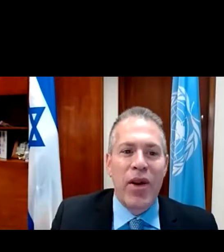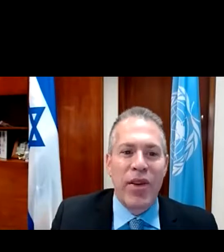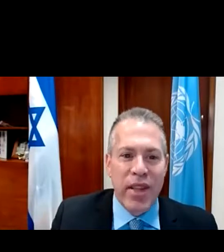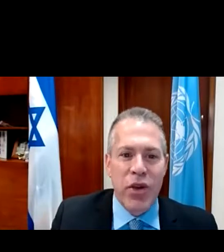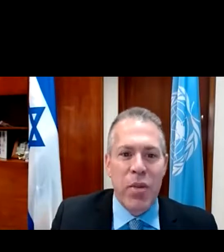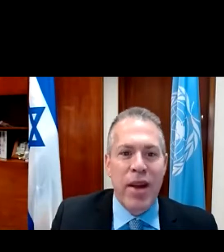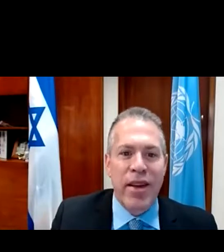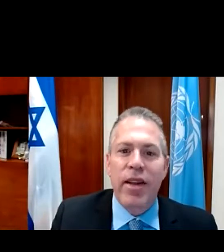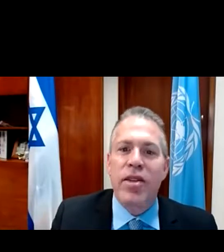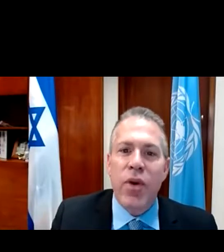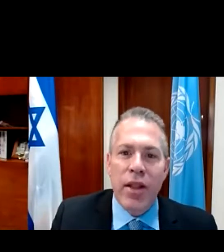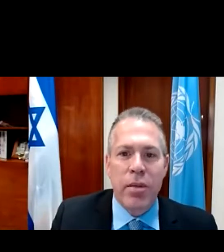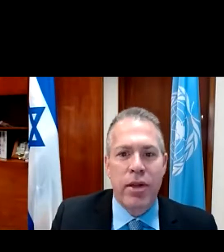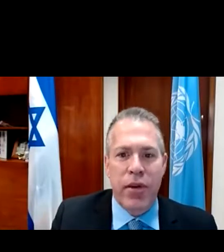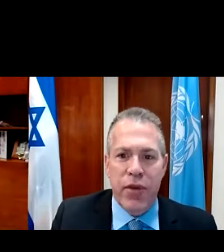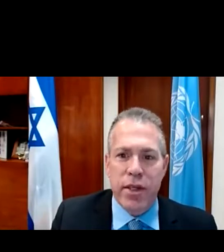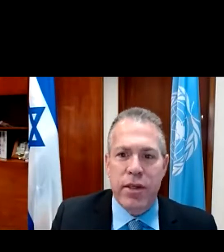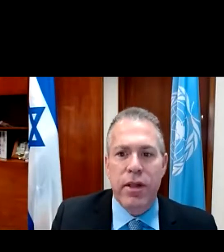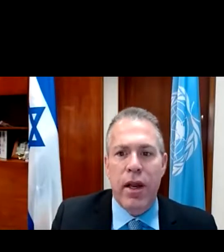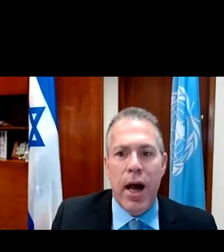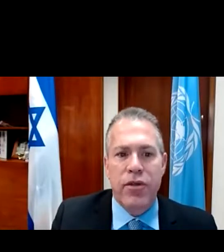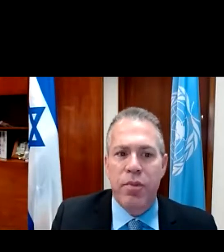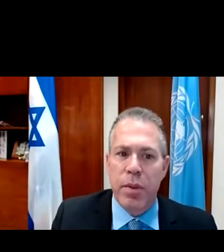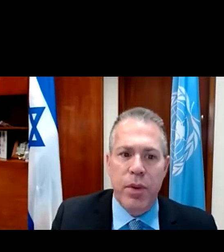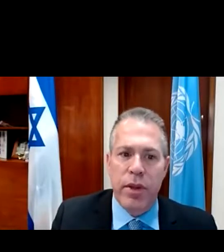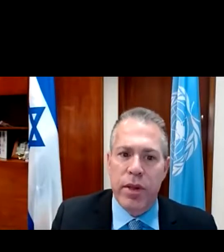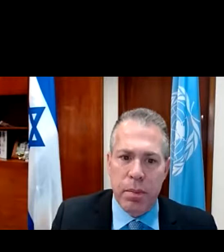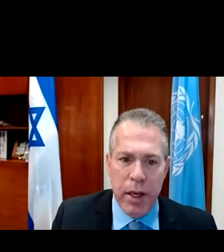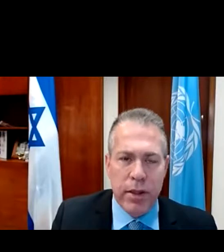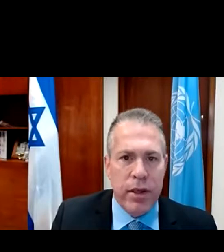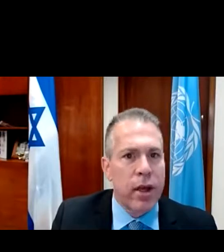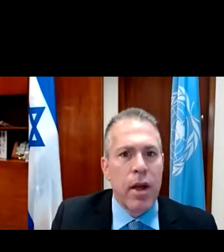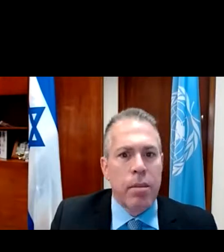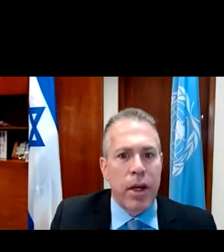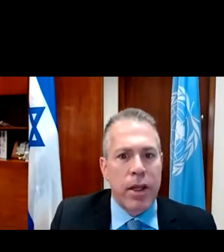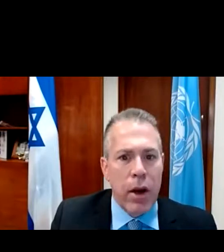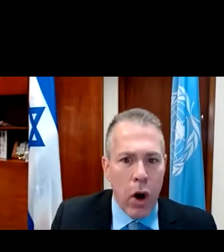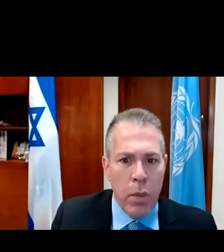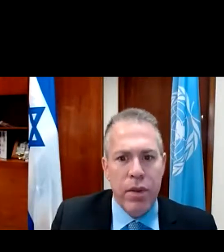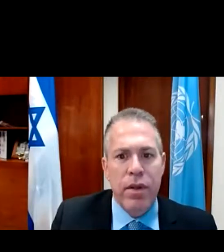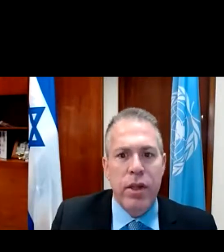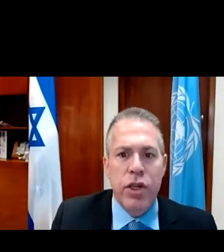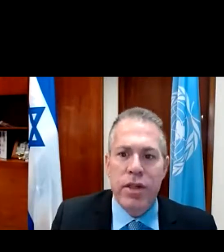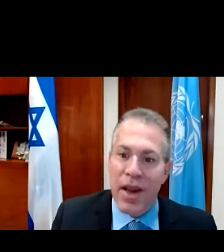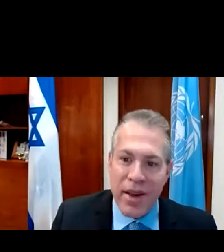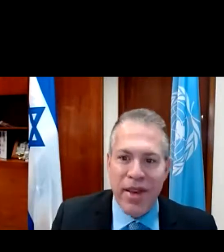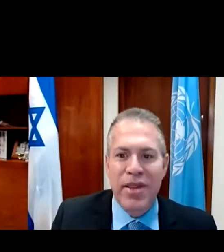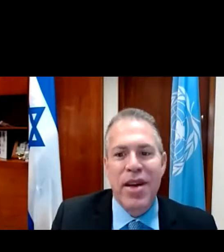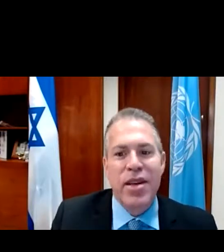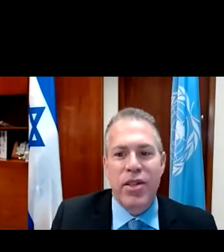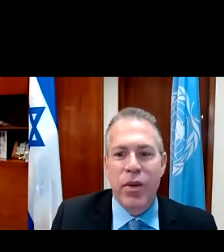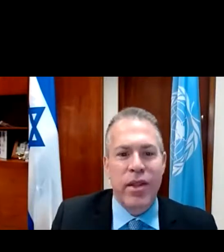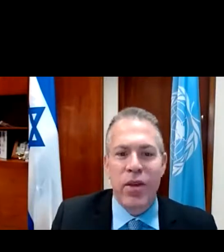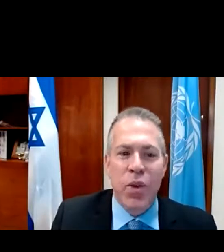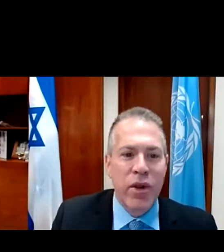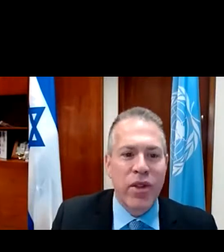will continue making an incredible difference in the lives of people with disabilities. But I hope that she is elected